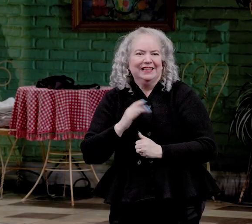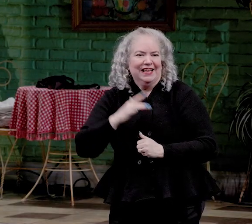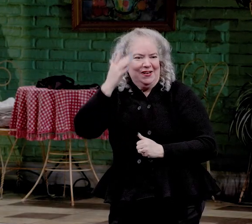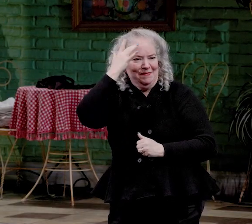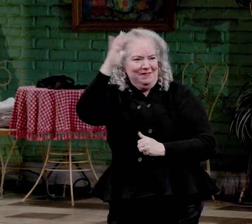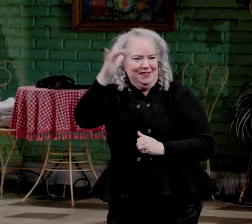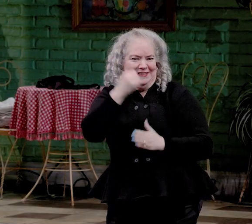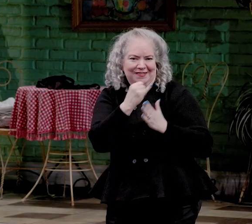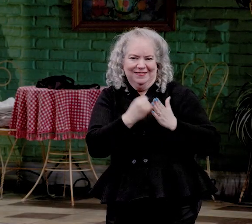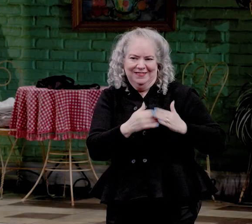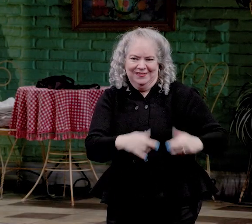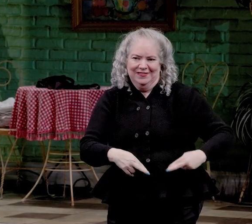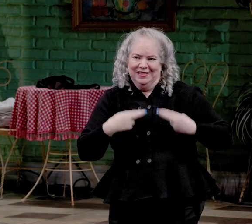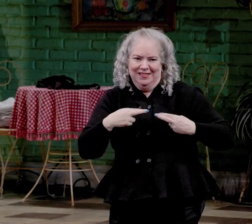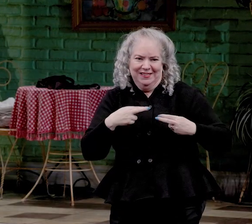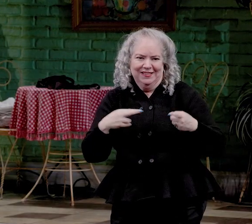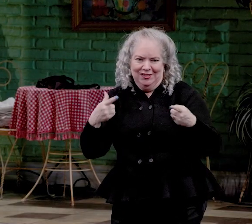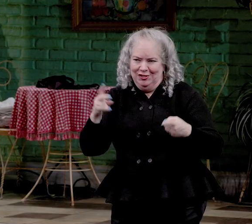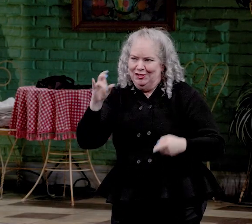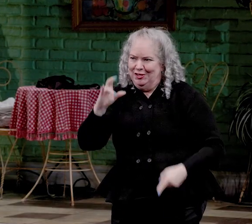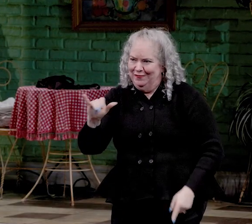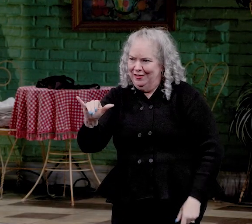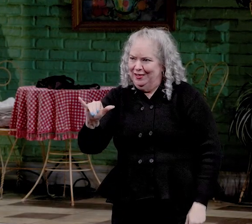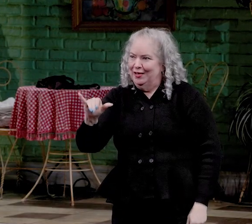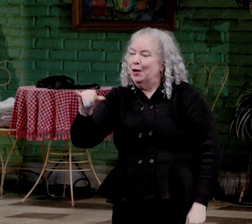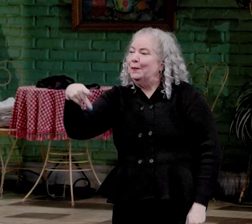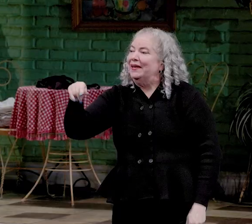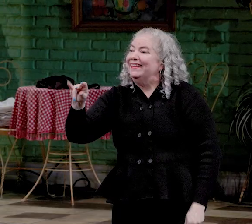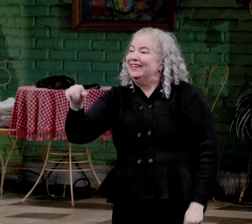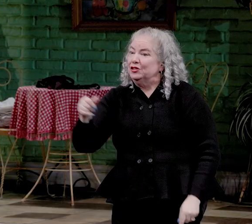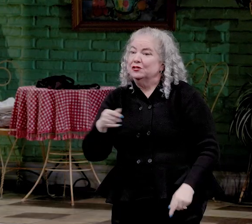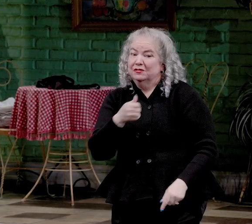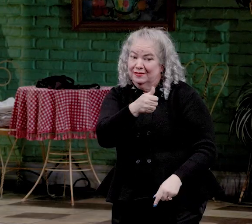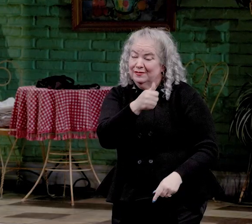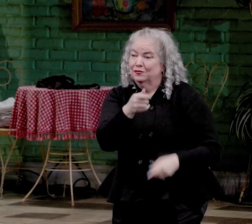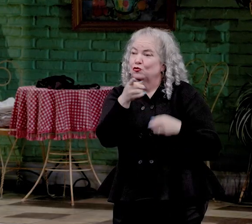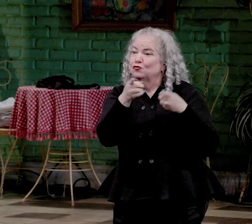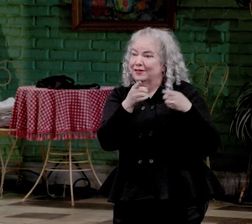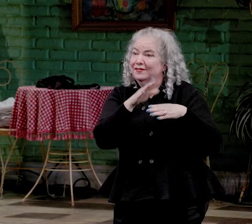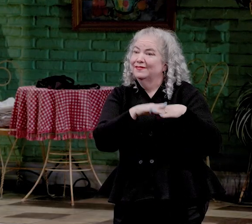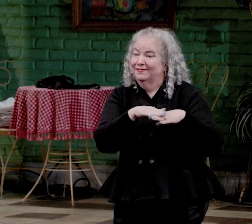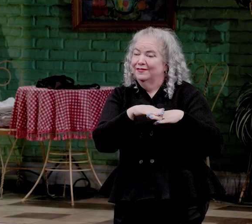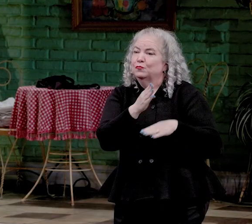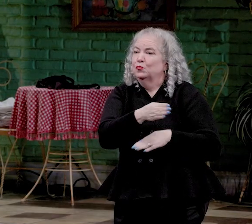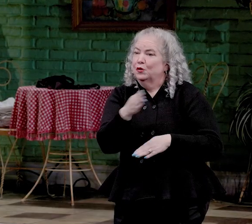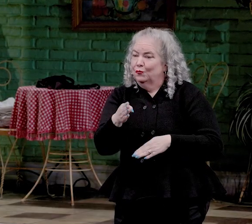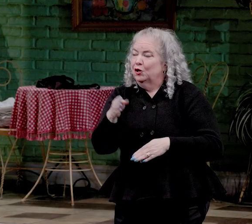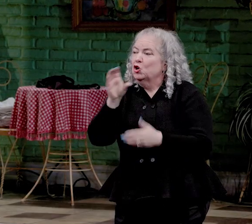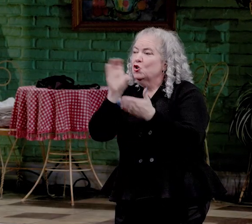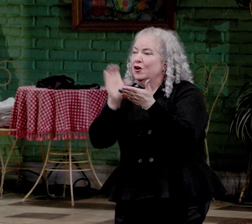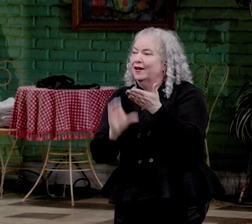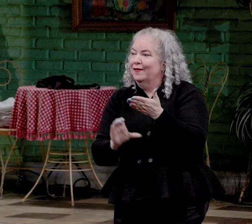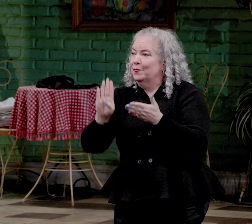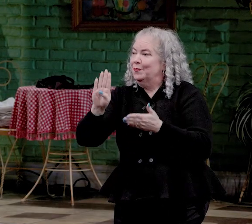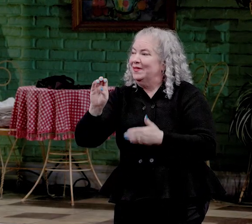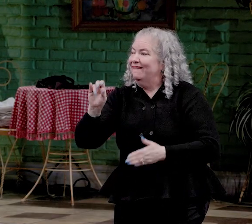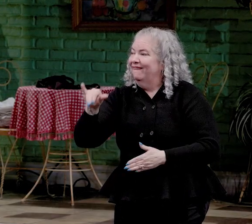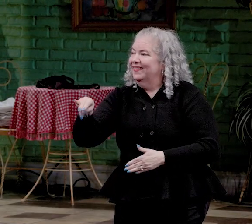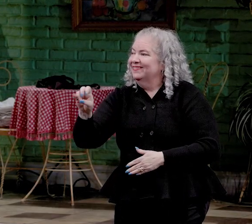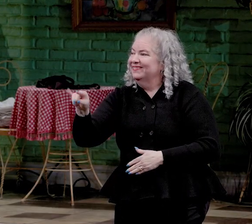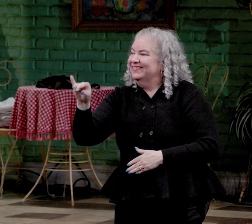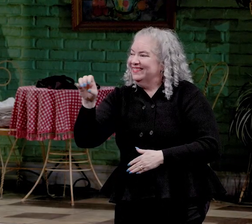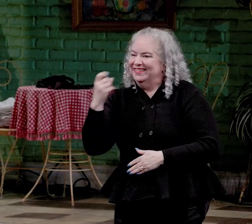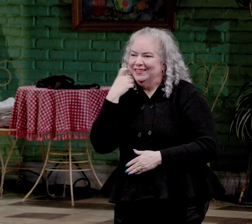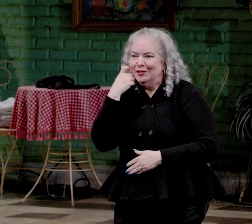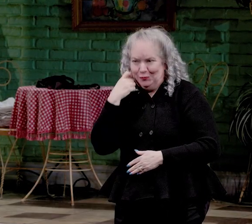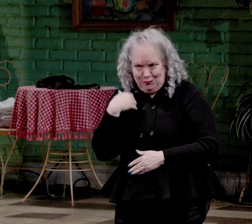artist in residence, Jeffrey L. Page, who has directed on Broadway, choreographed for Beyonce, and previously directed